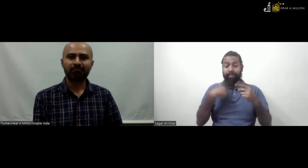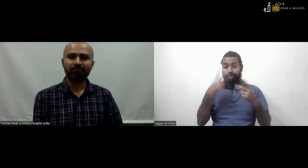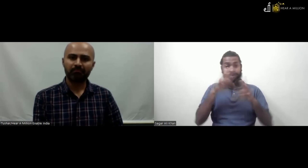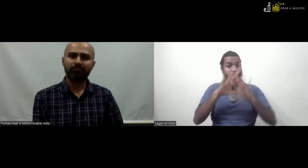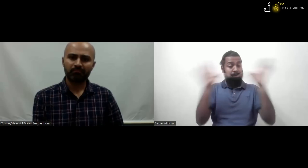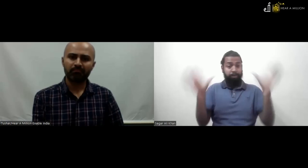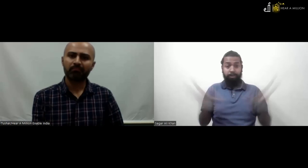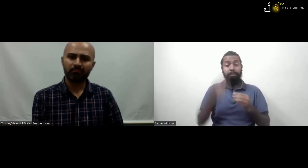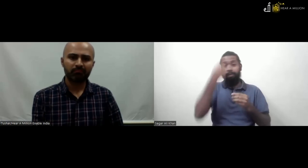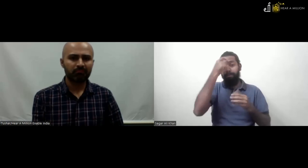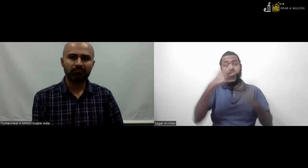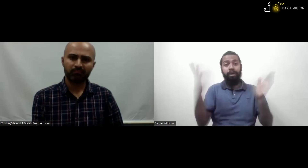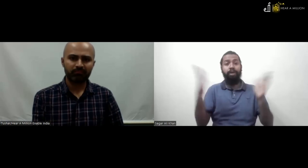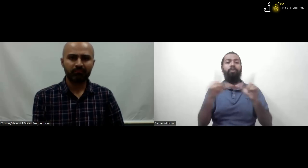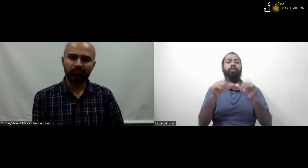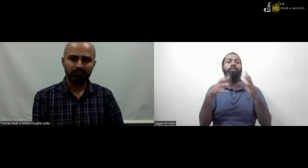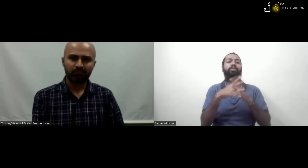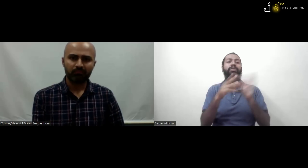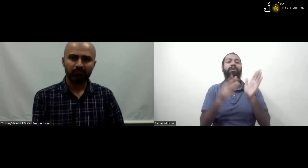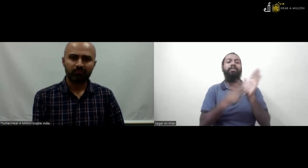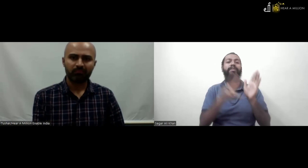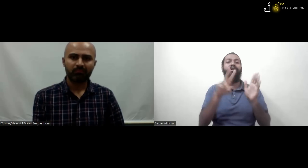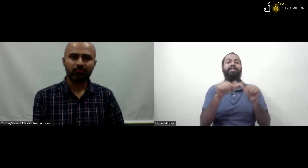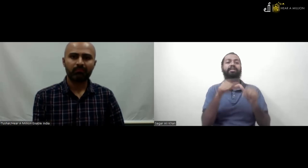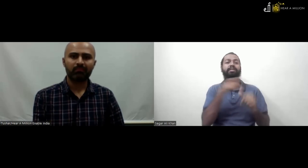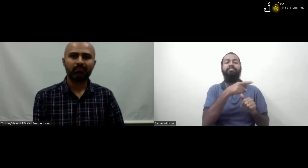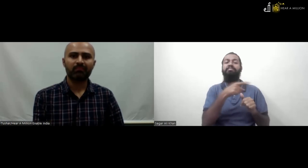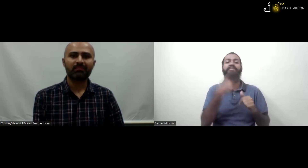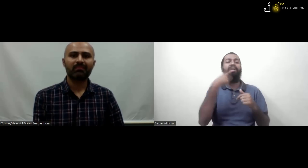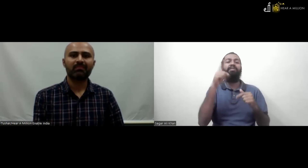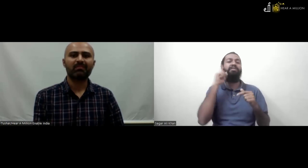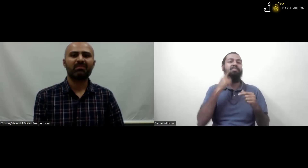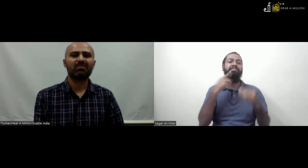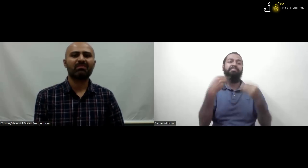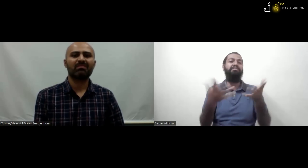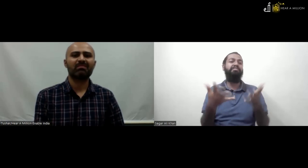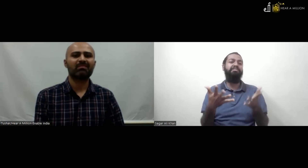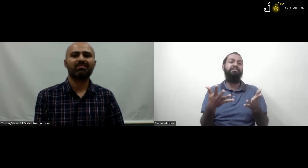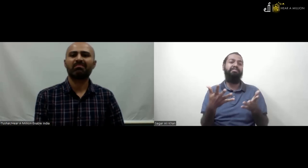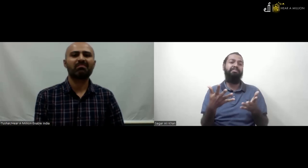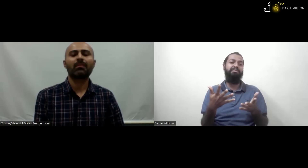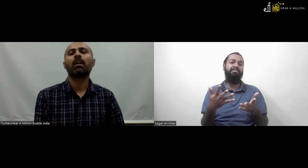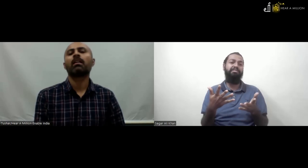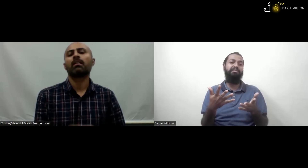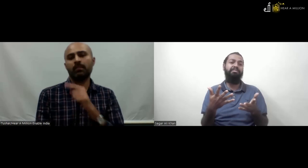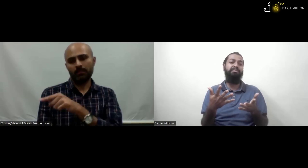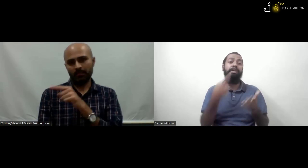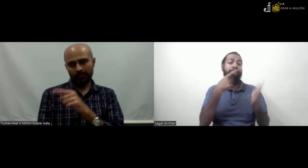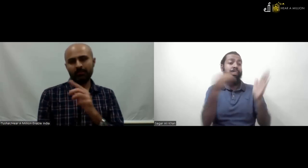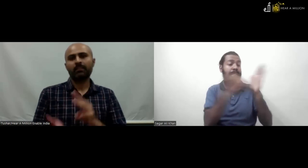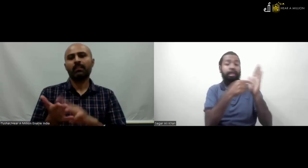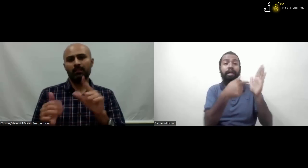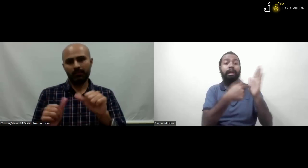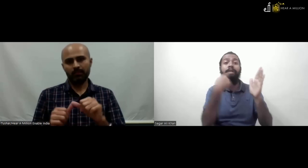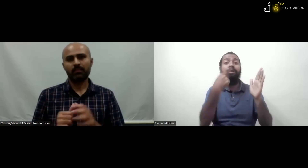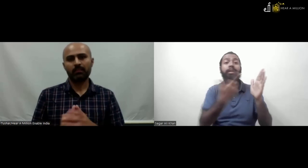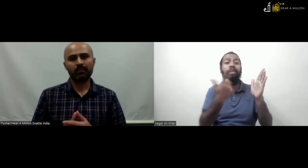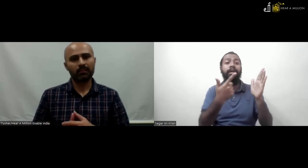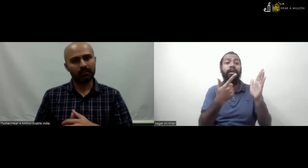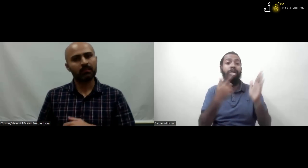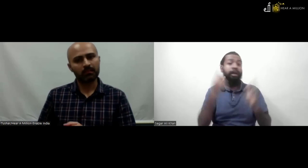an update in the system, in the process. But again, see, the MVA is the main issue. If we